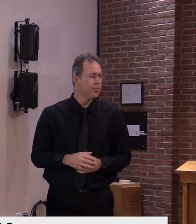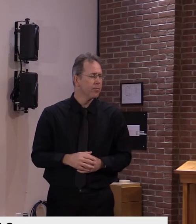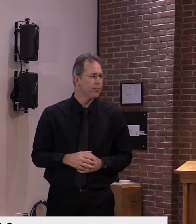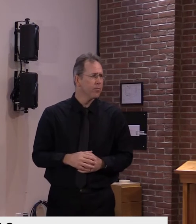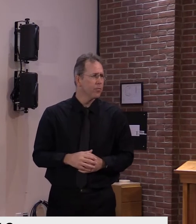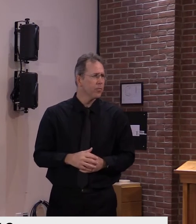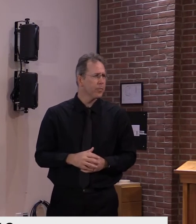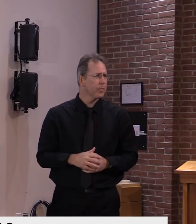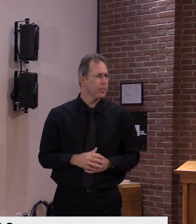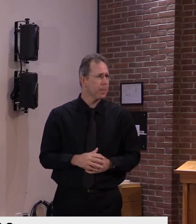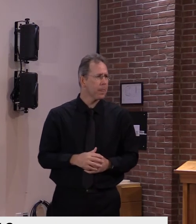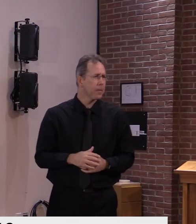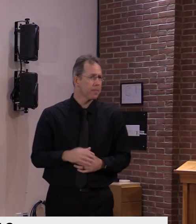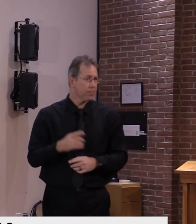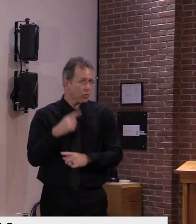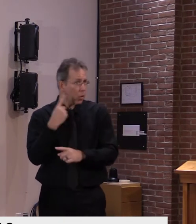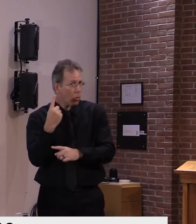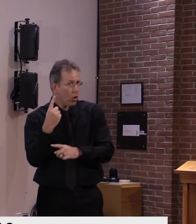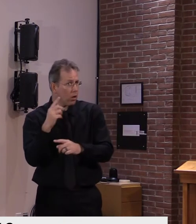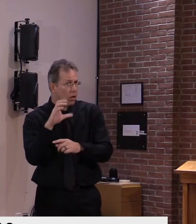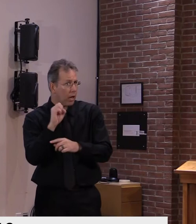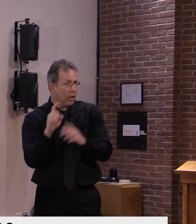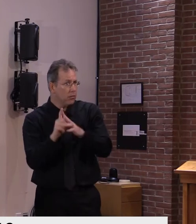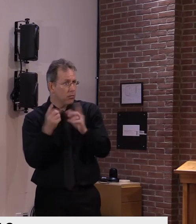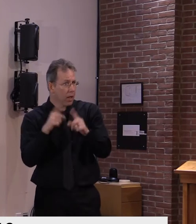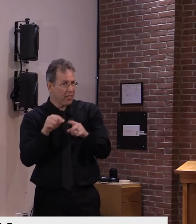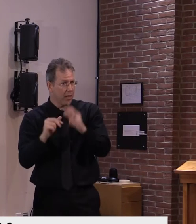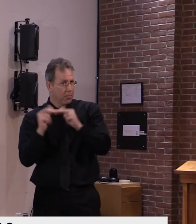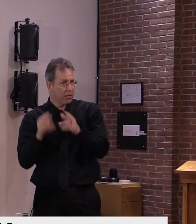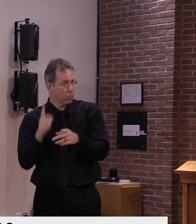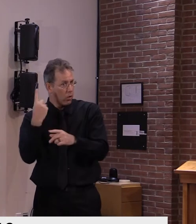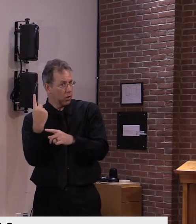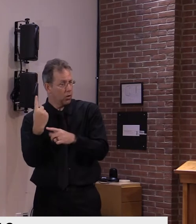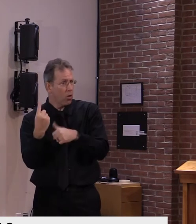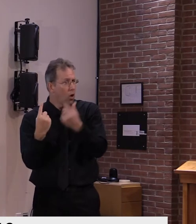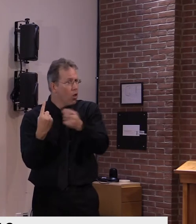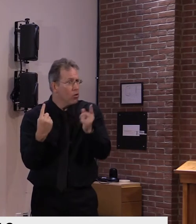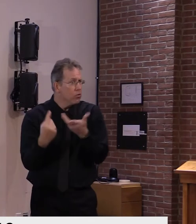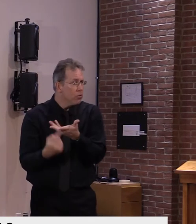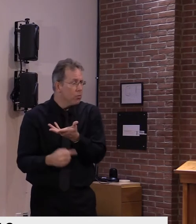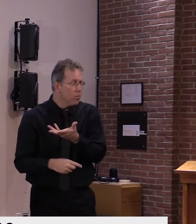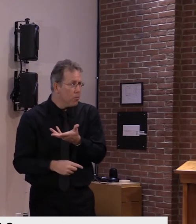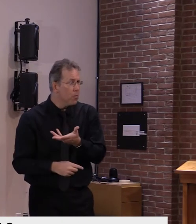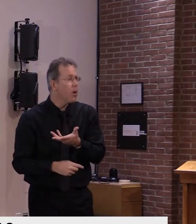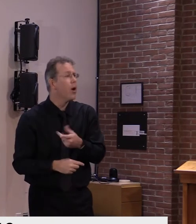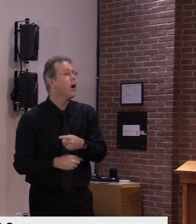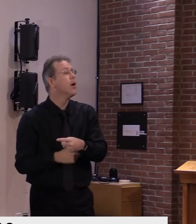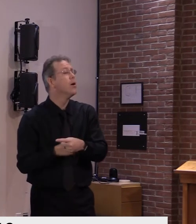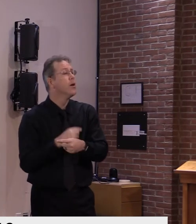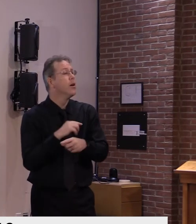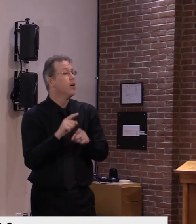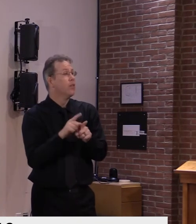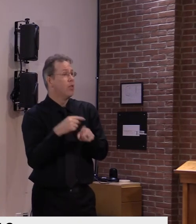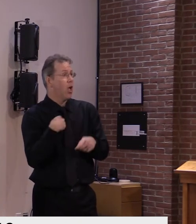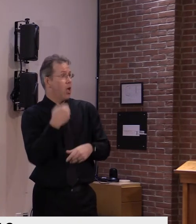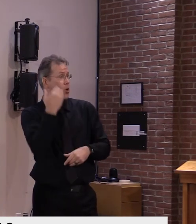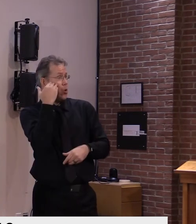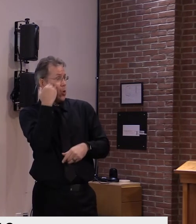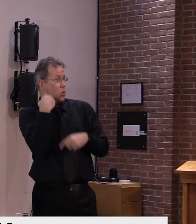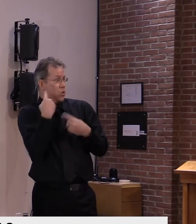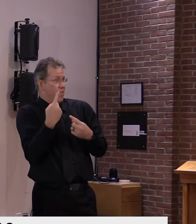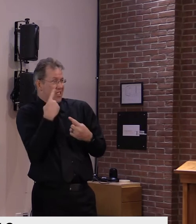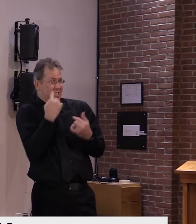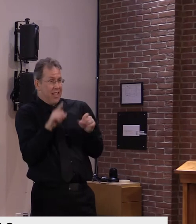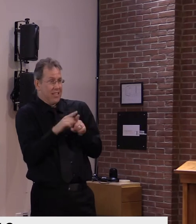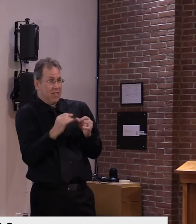facility? No, only as far as I know this moment. I suspect we